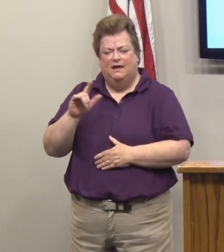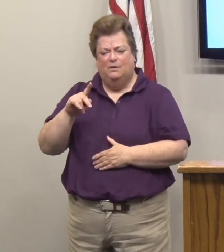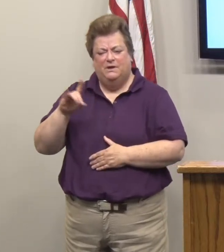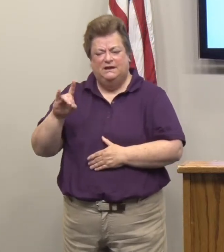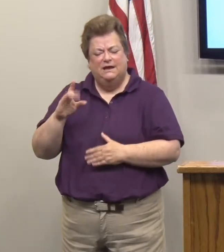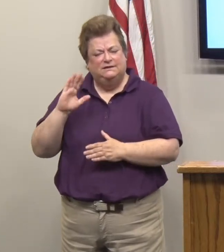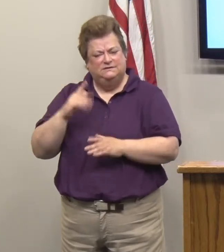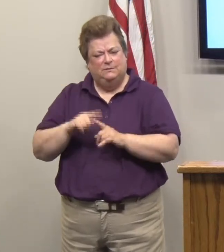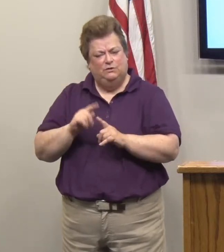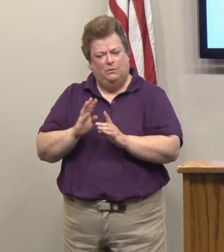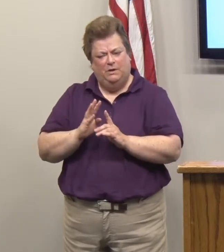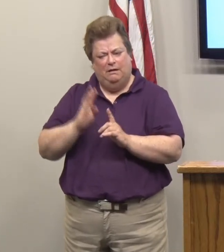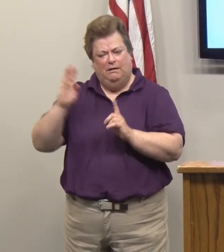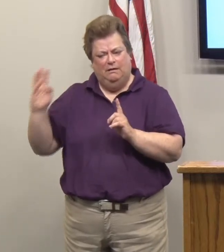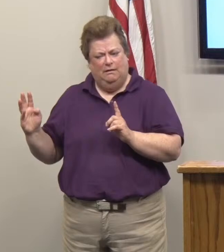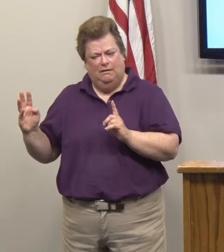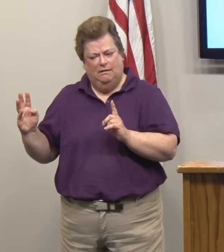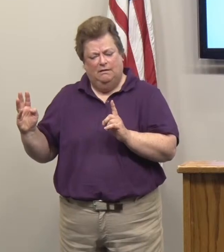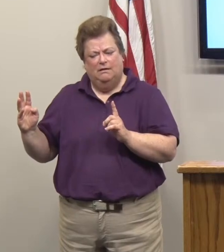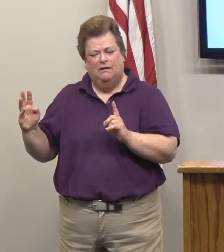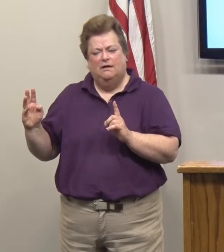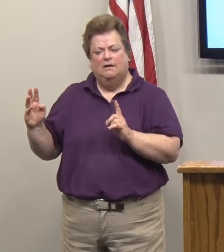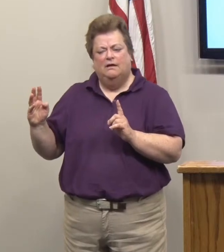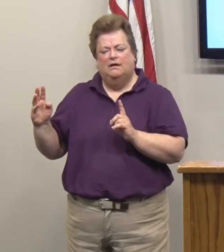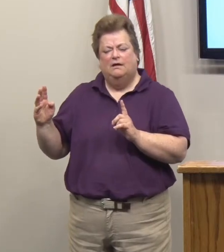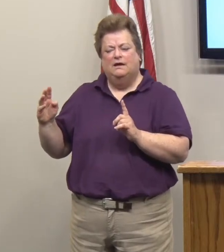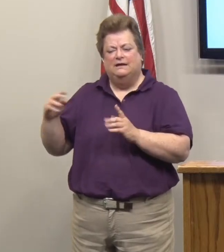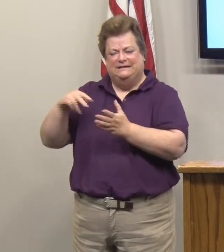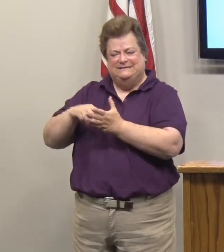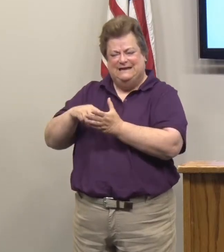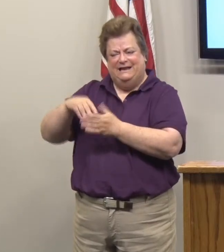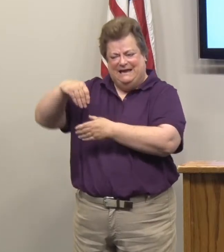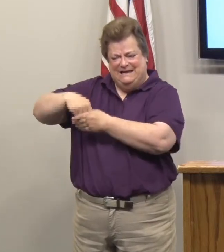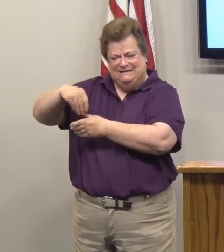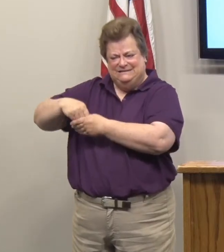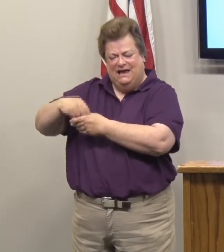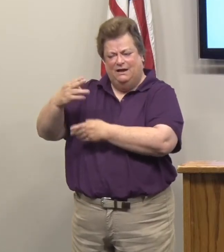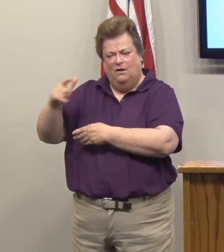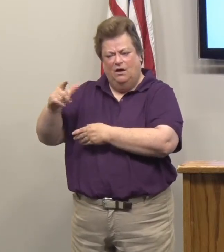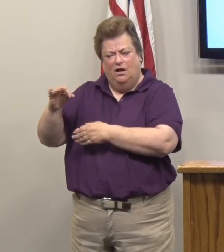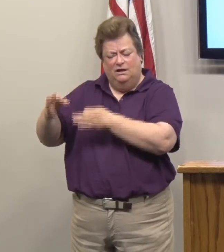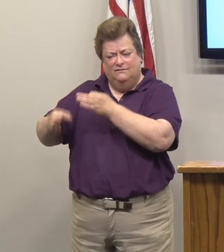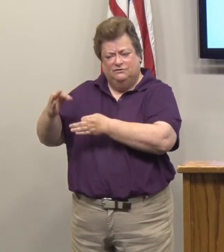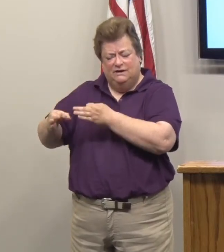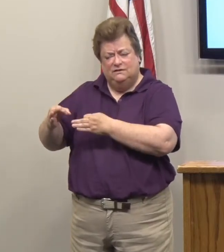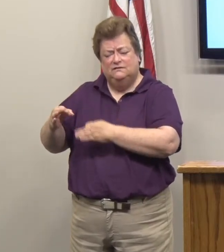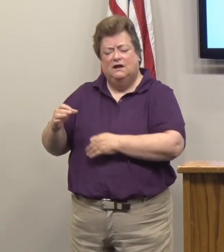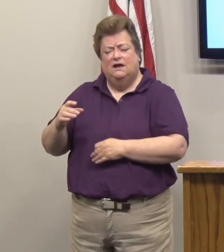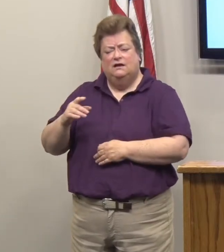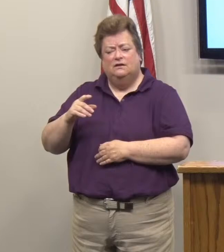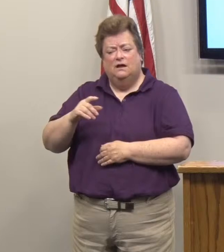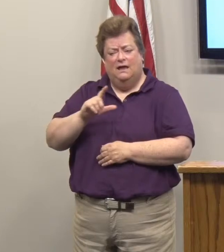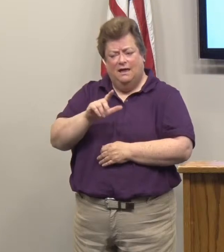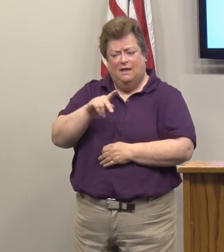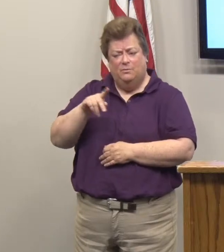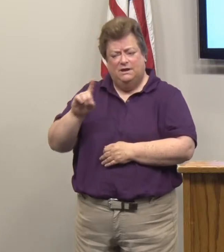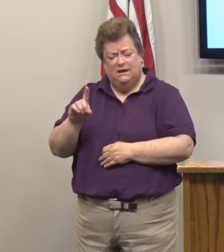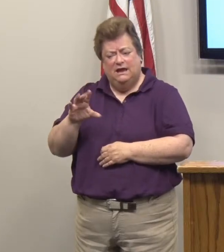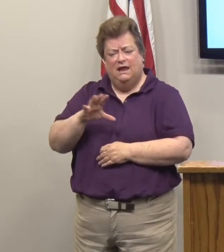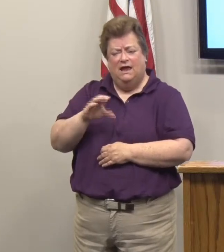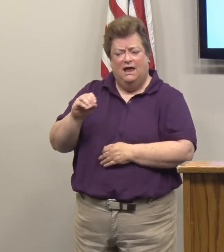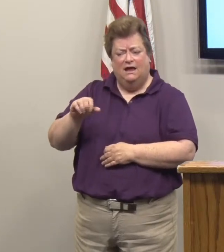Next question? Is that Hi, Nick McConnell, Lincoln Journal-Star. We're curious, last night it